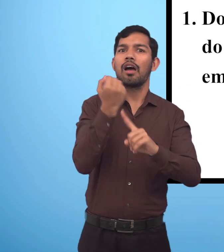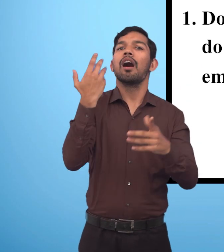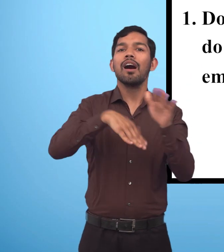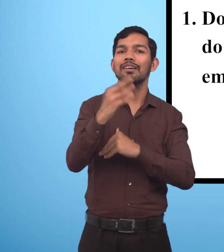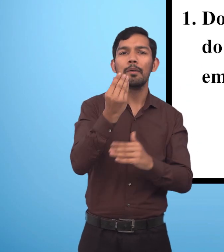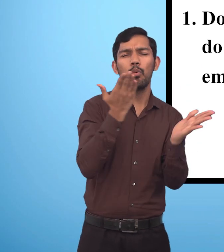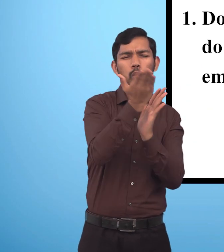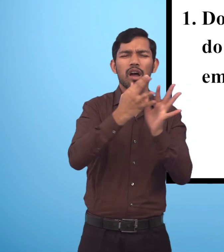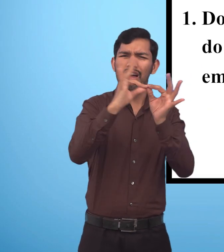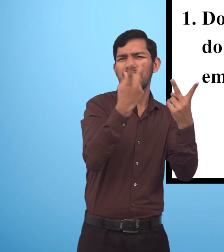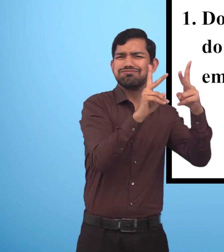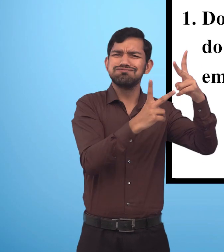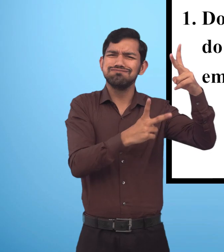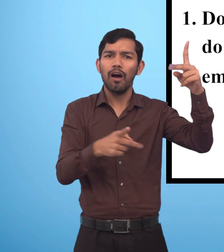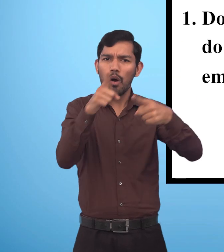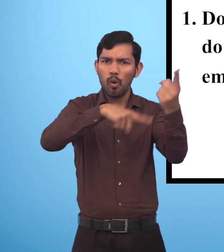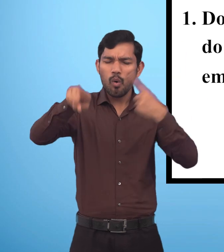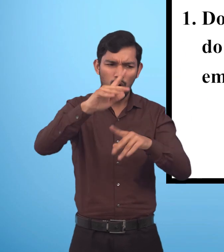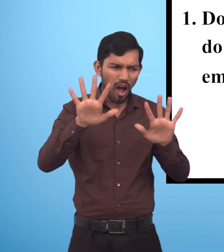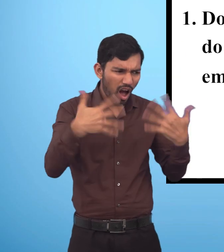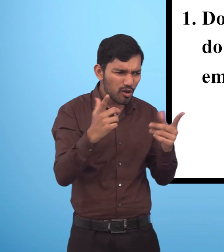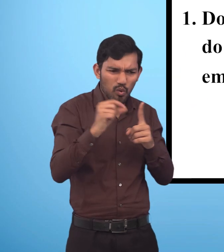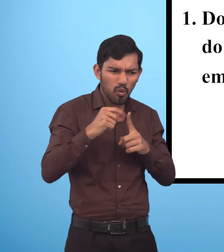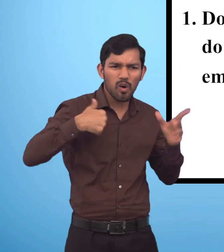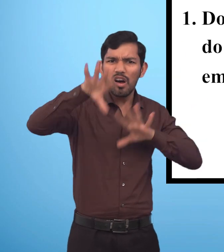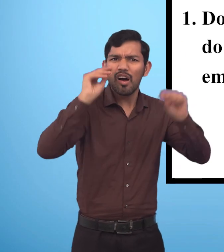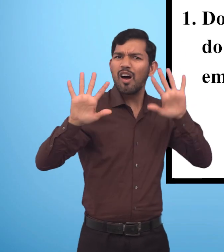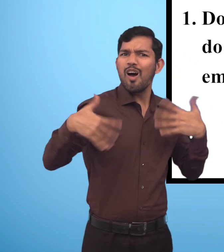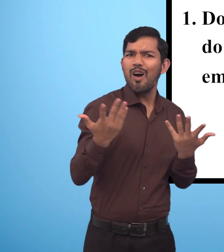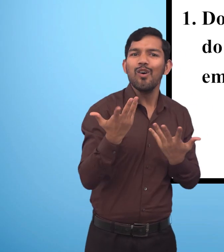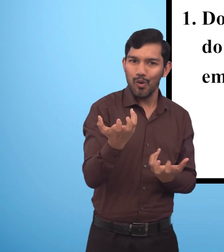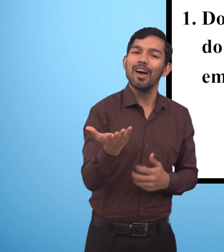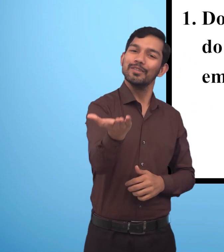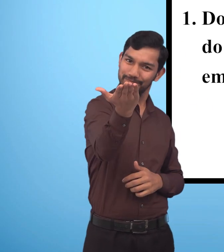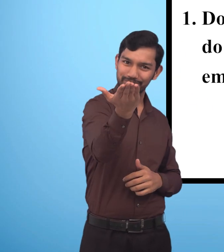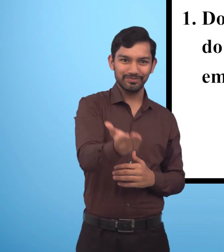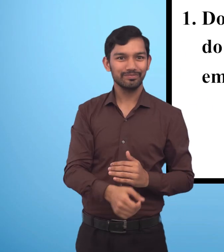type of embroidery they do and how they learnt it.